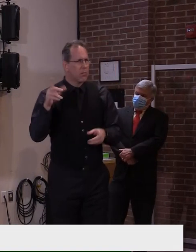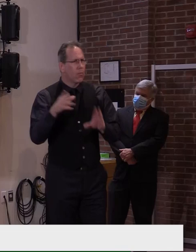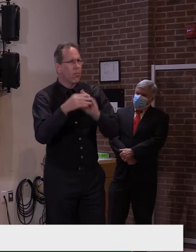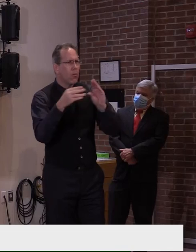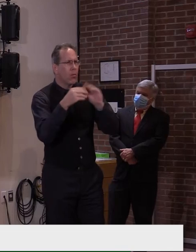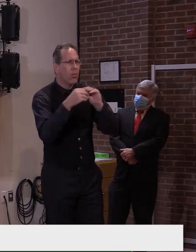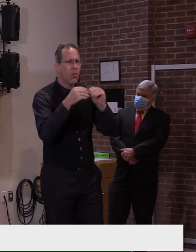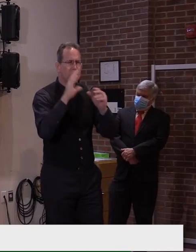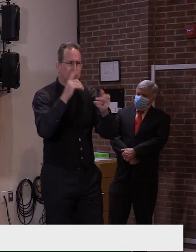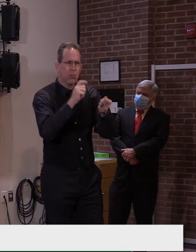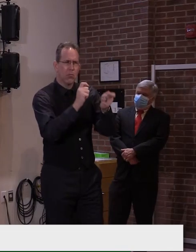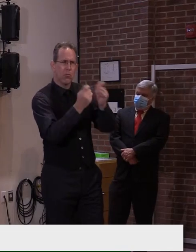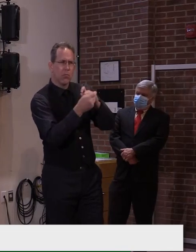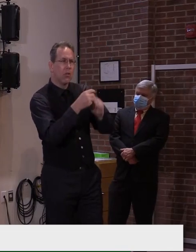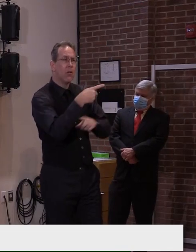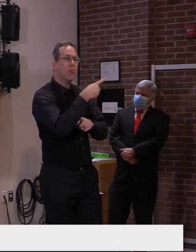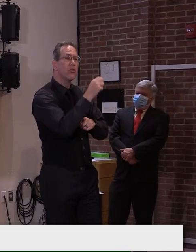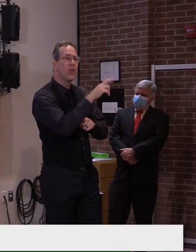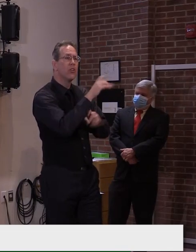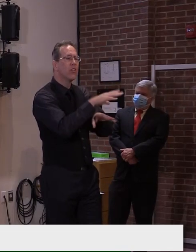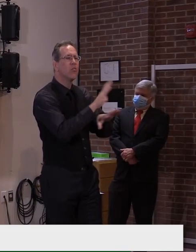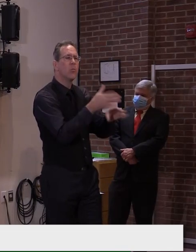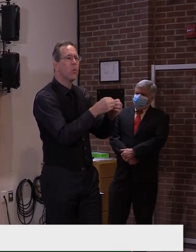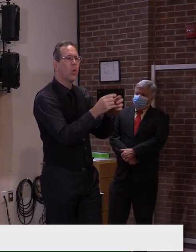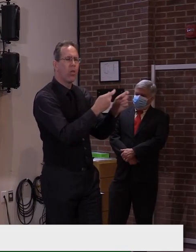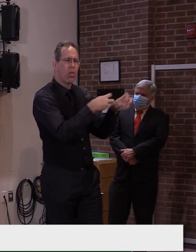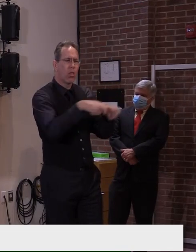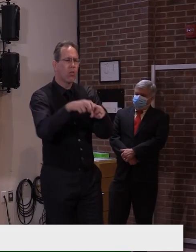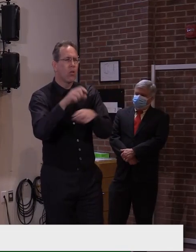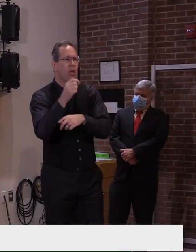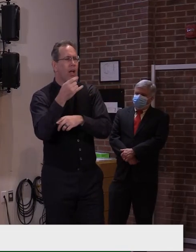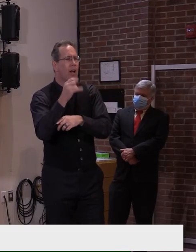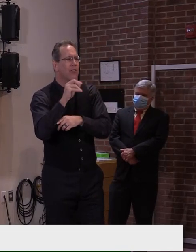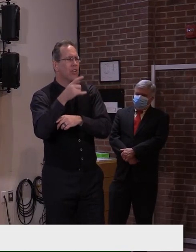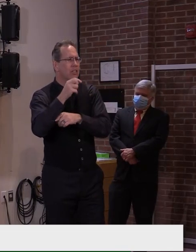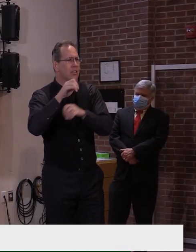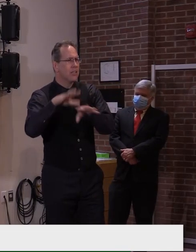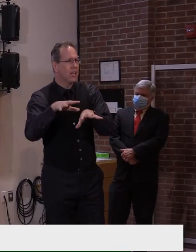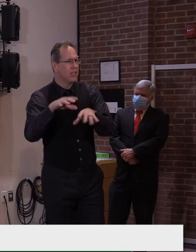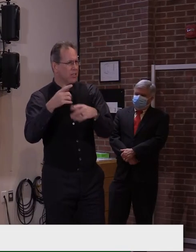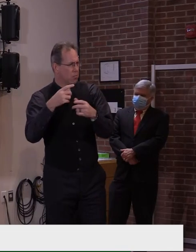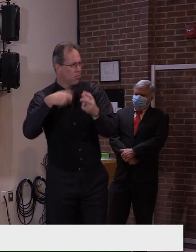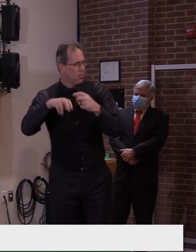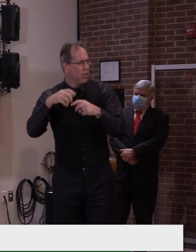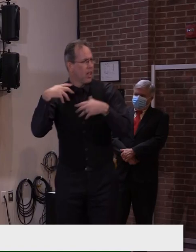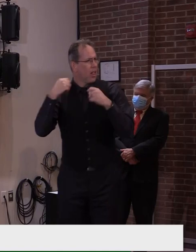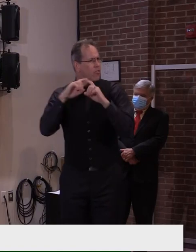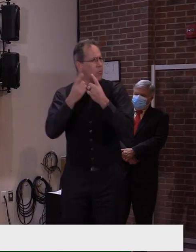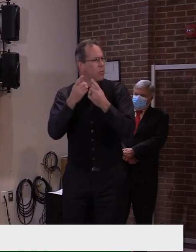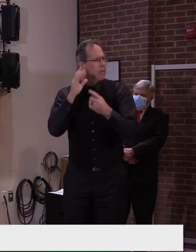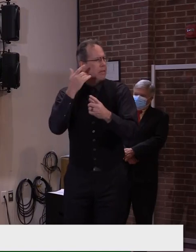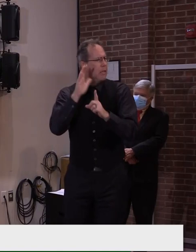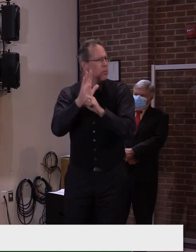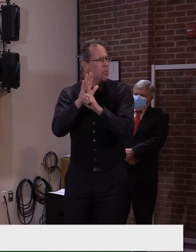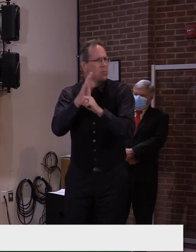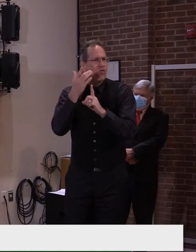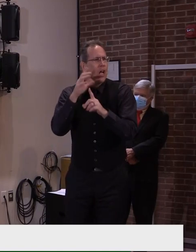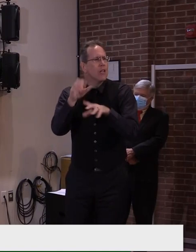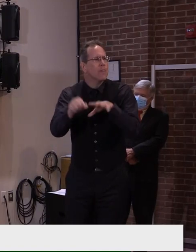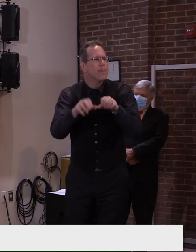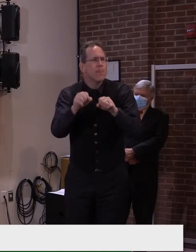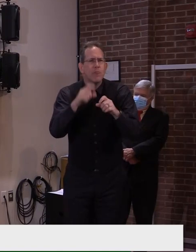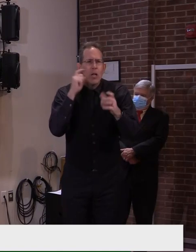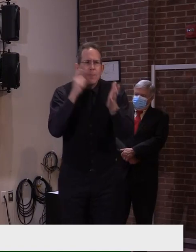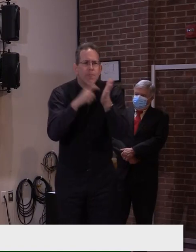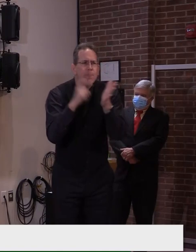health department's data? It seems like that means a lot of sampling won't be captured in the positivity number if we're relying on people to self-report